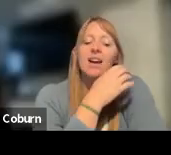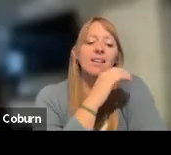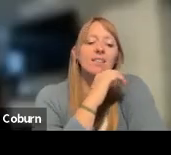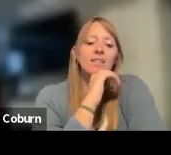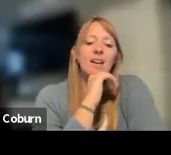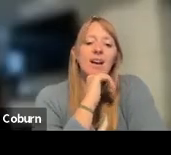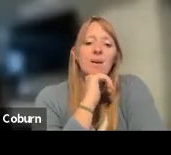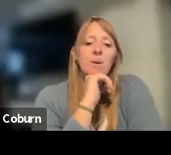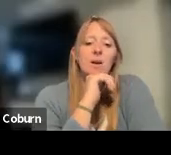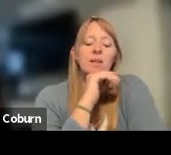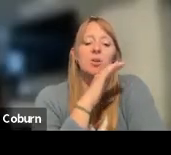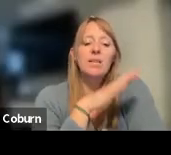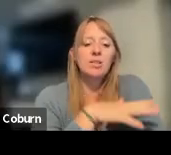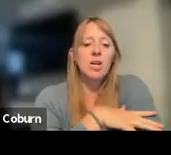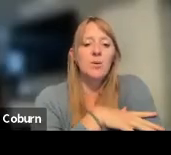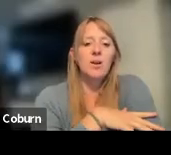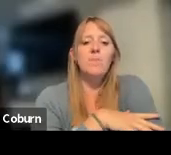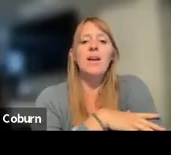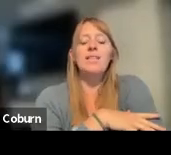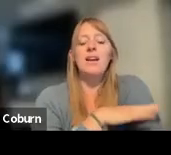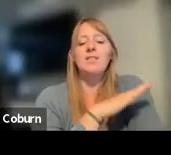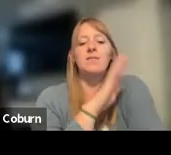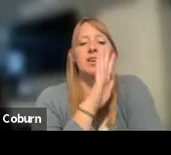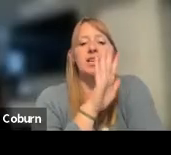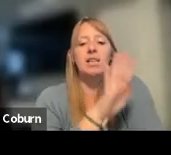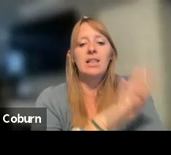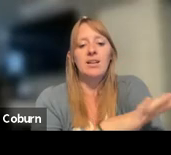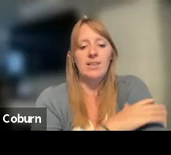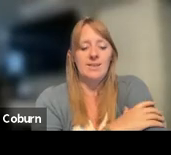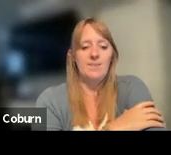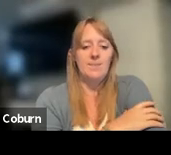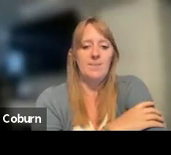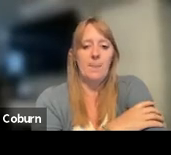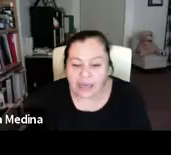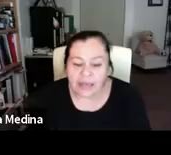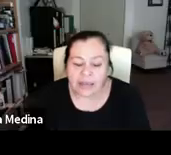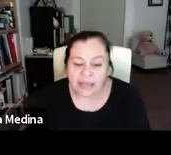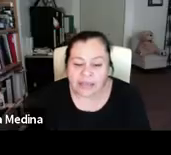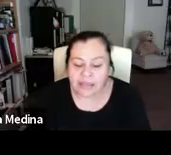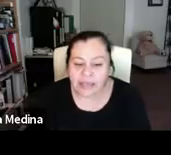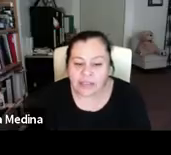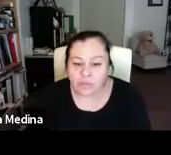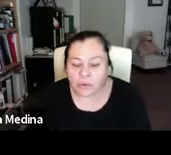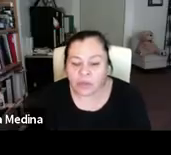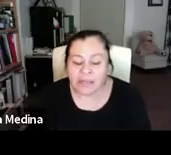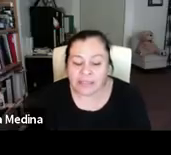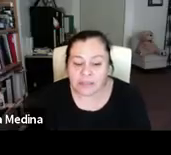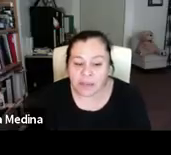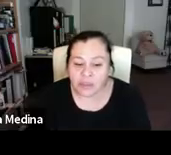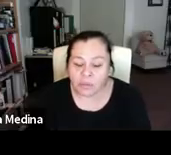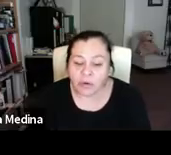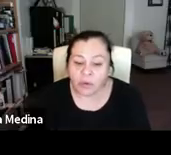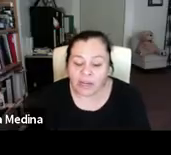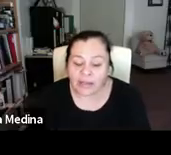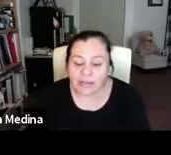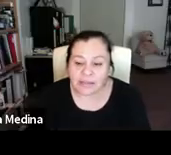he signs a little bit slower, but he signs very clearly. Él hace señas un poquito más